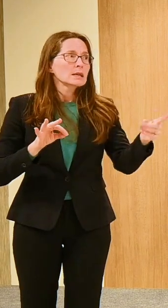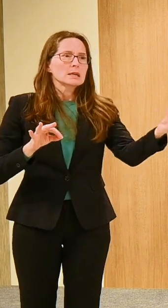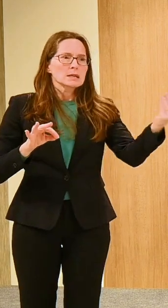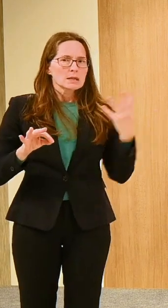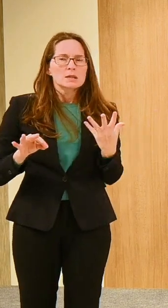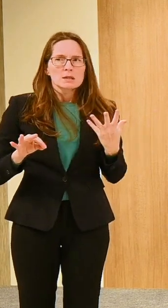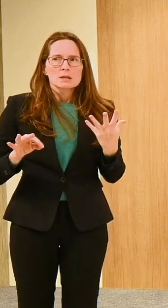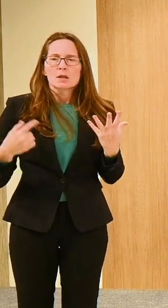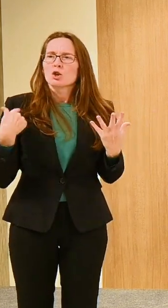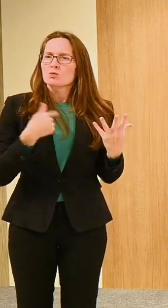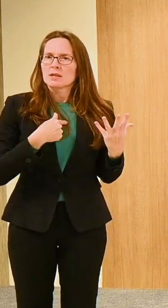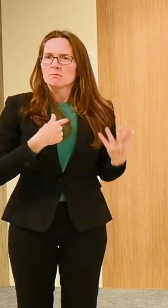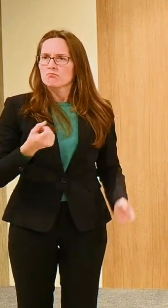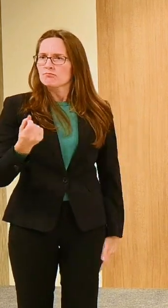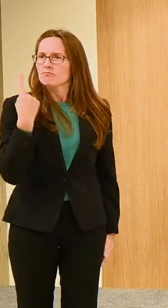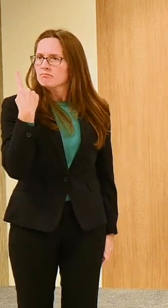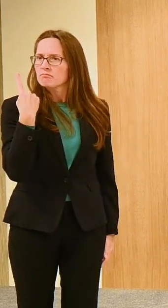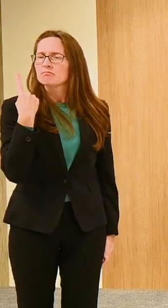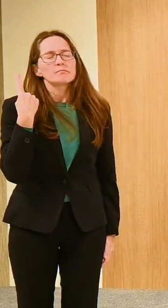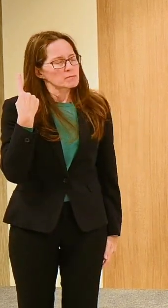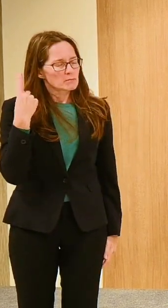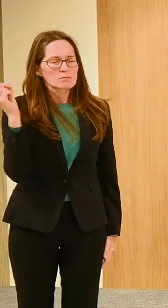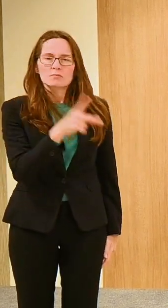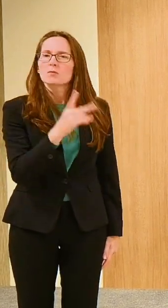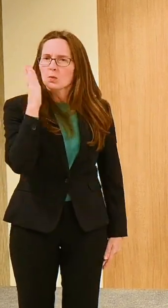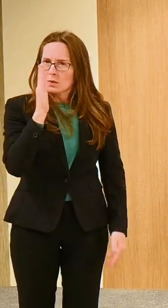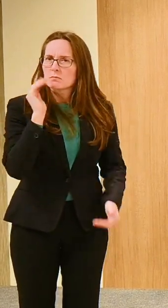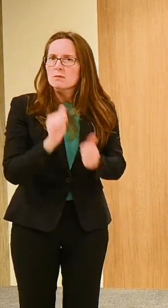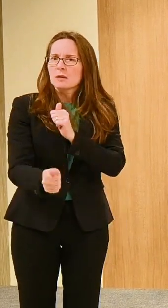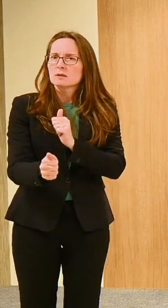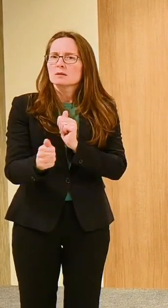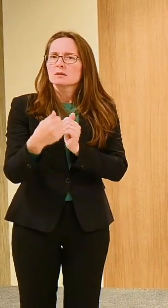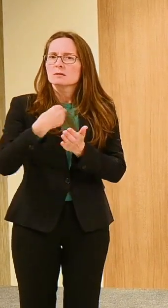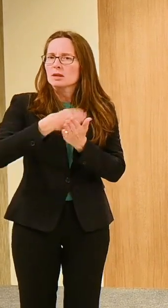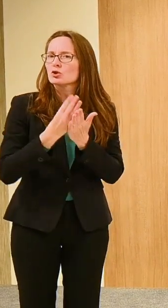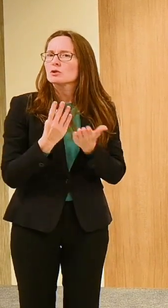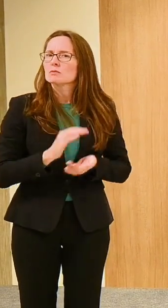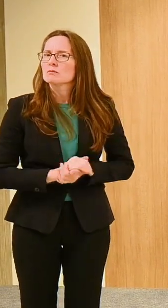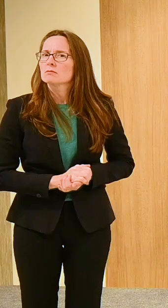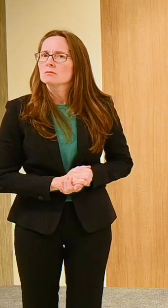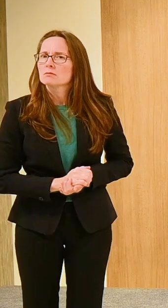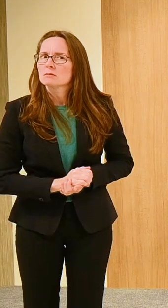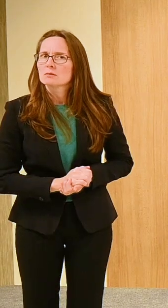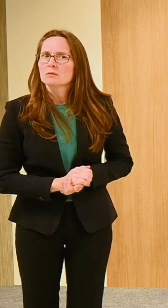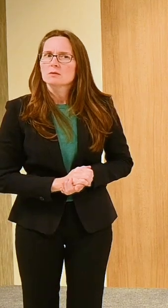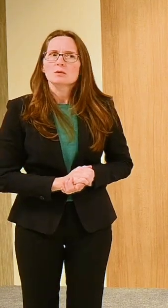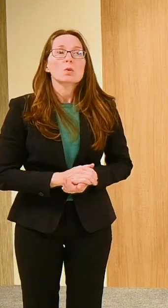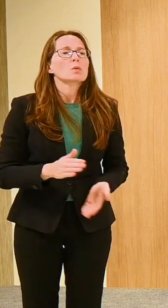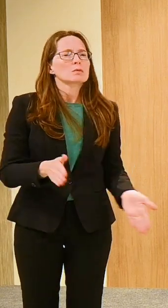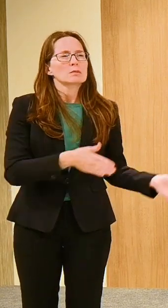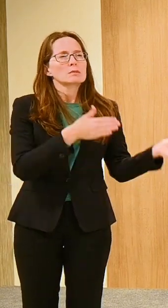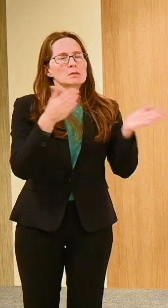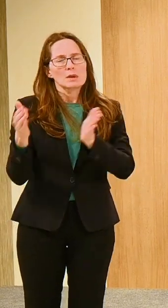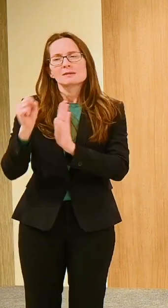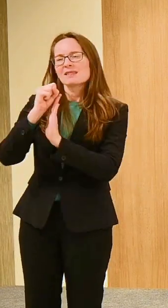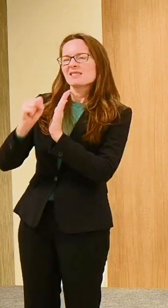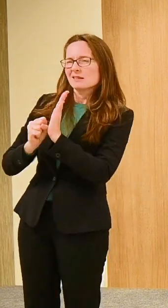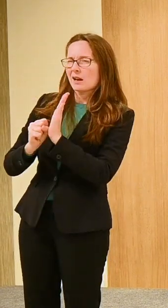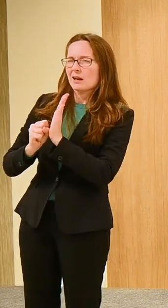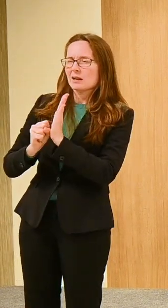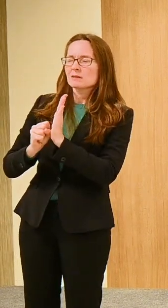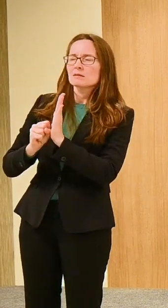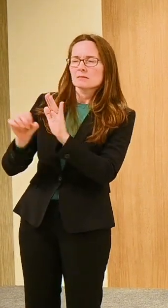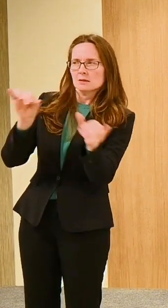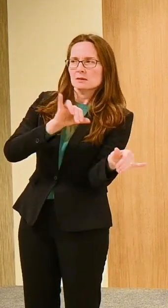say, okay, we're going to pass that budget. And I know that the state did the same thing. And I thank you not